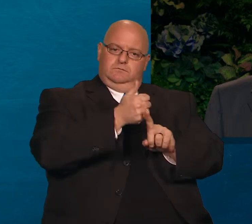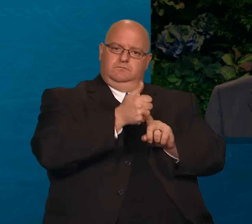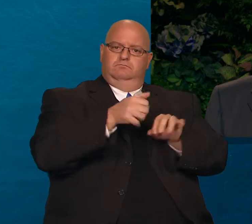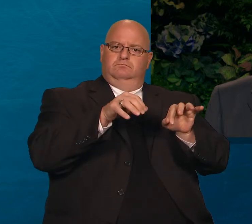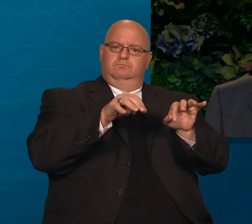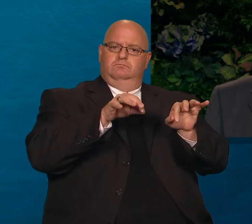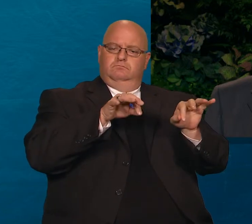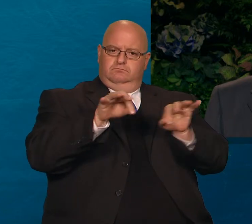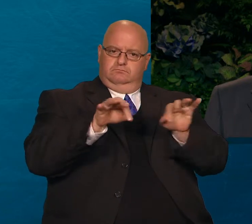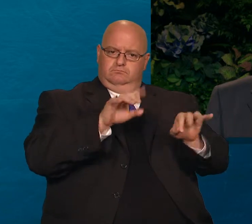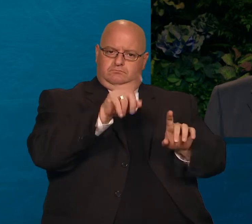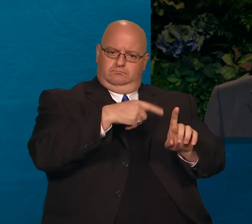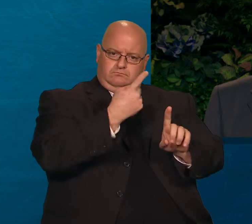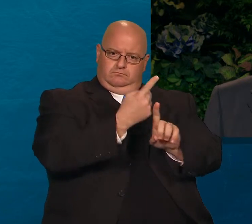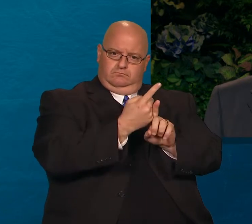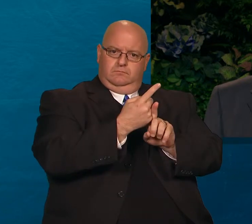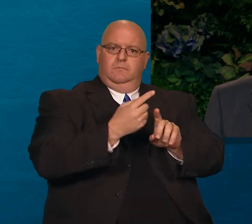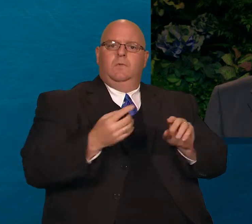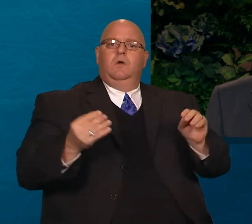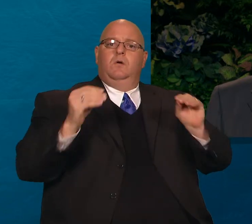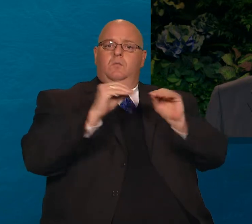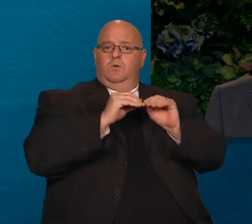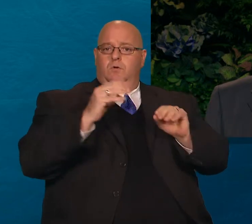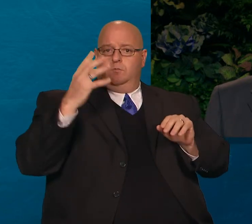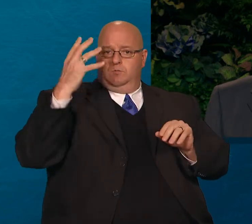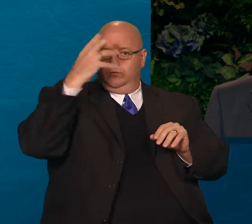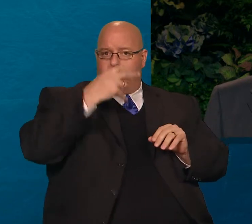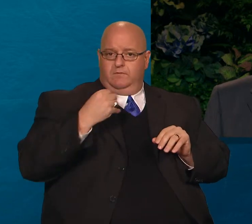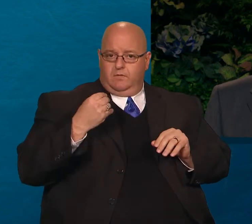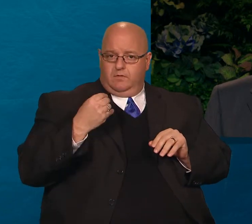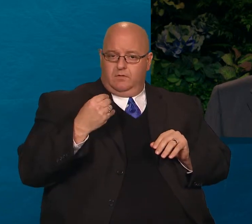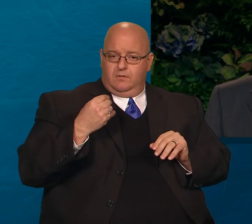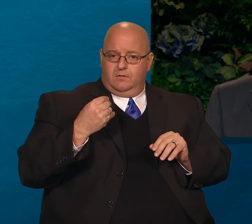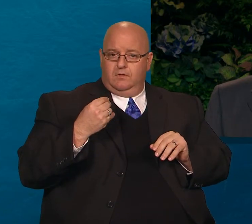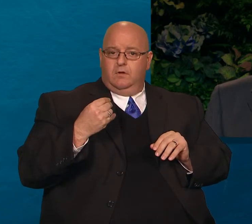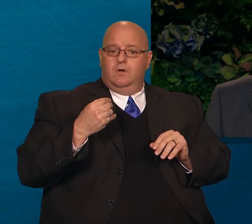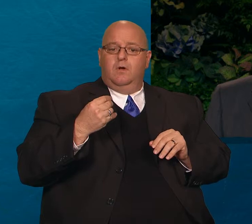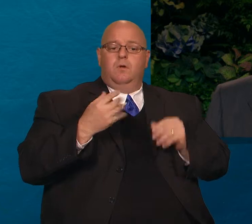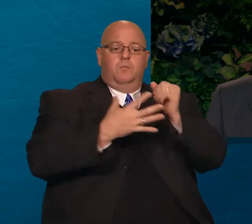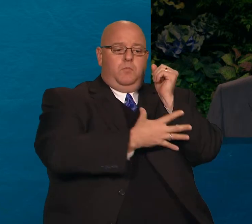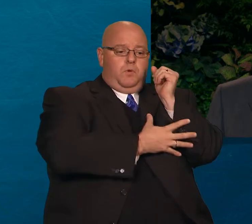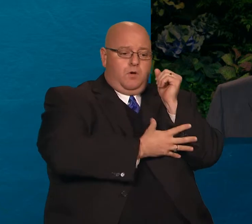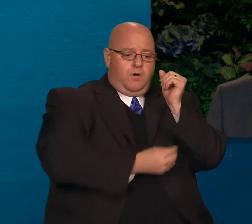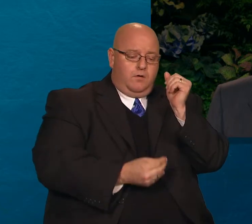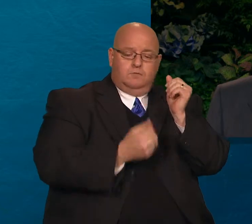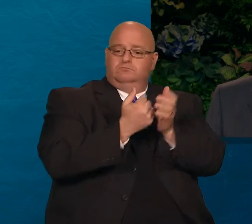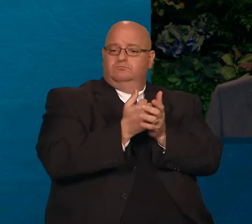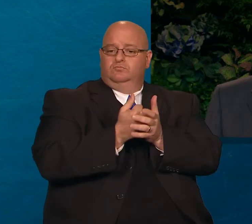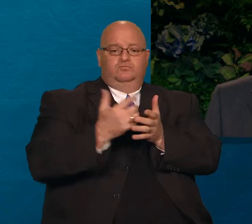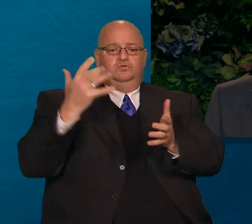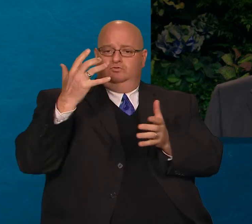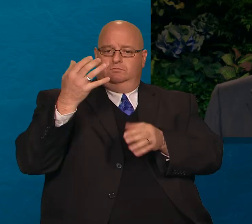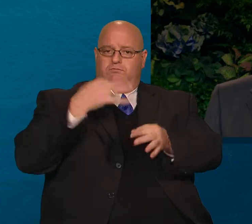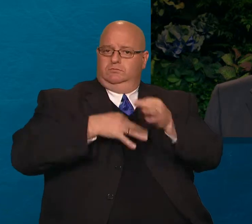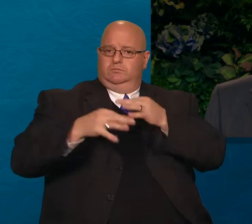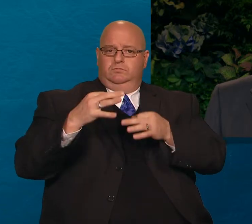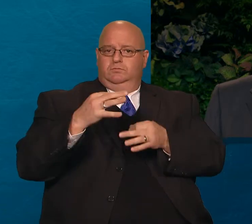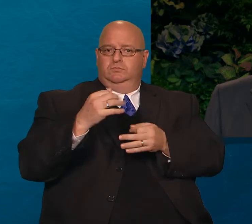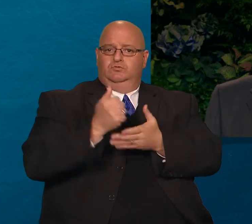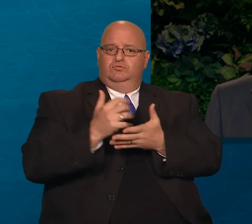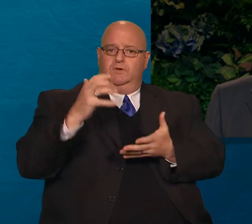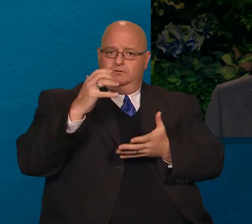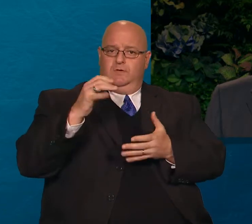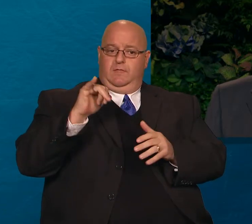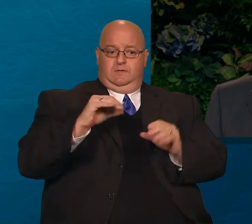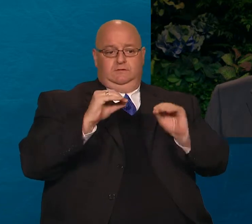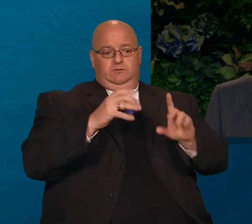described a love more beautiful than lust, a poverty richer than treasure. It was said of